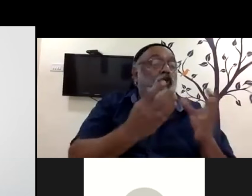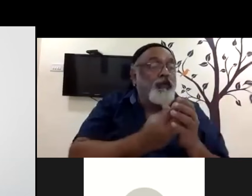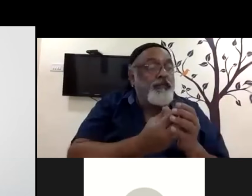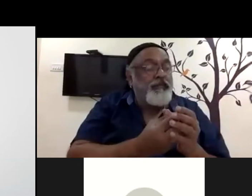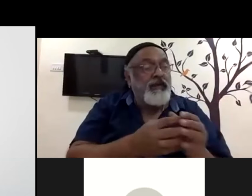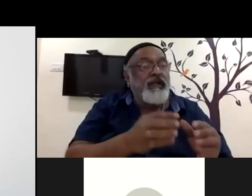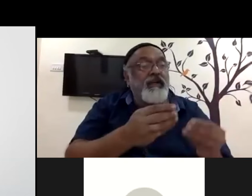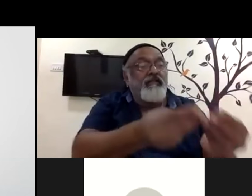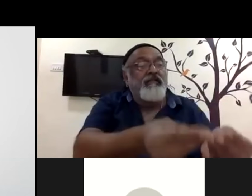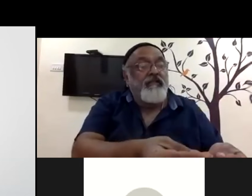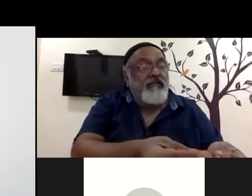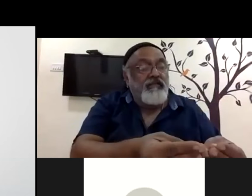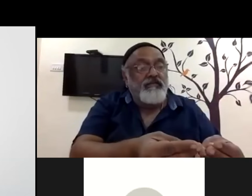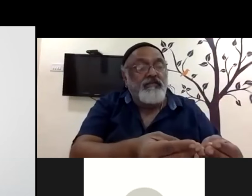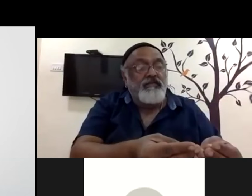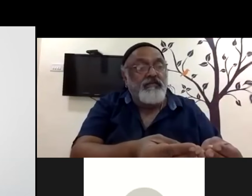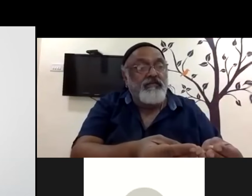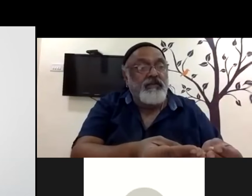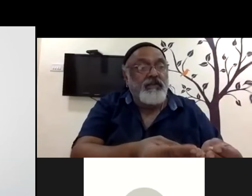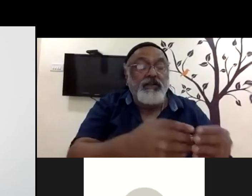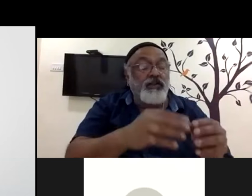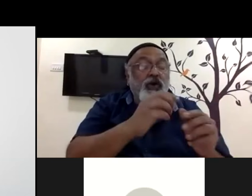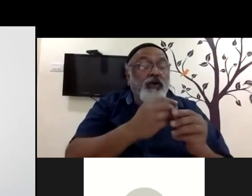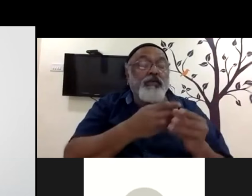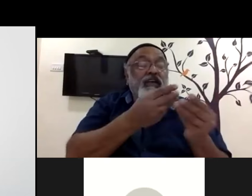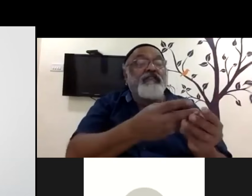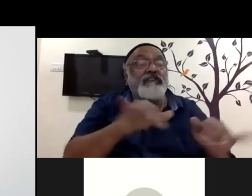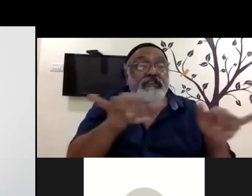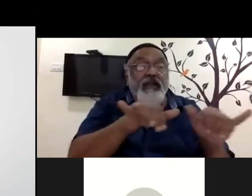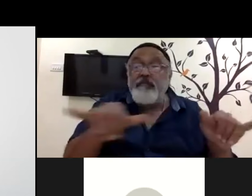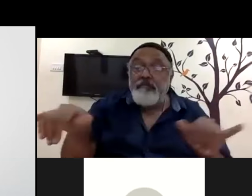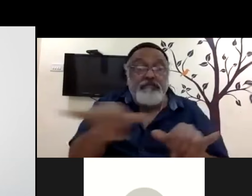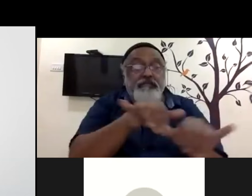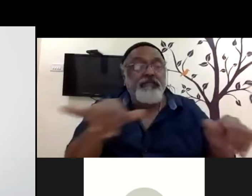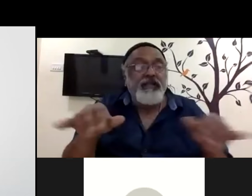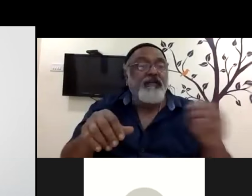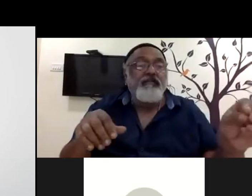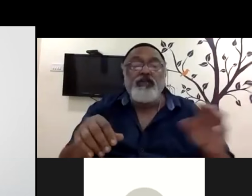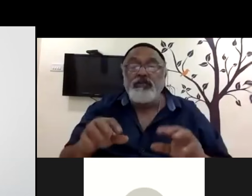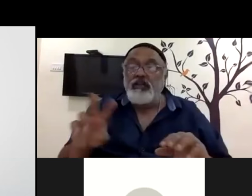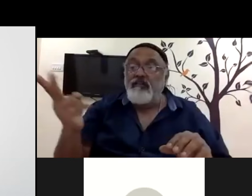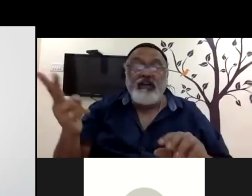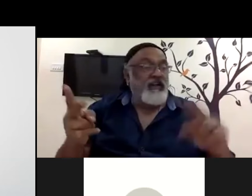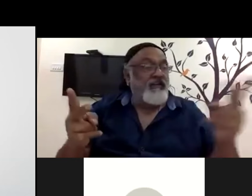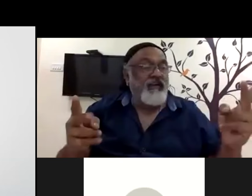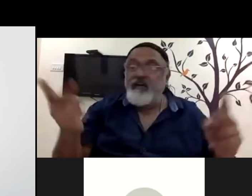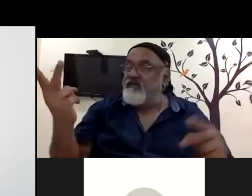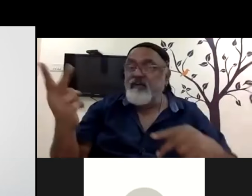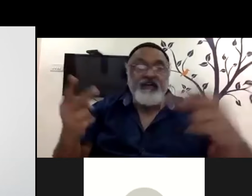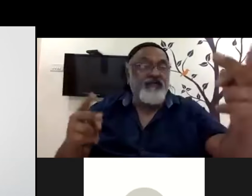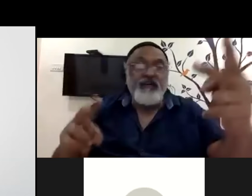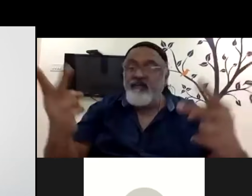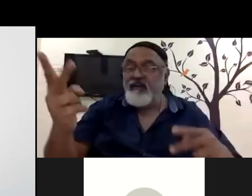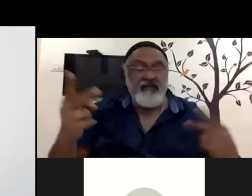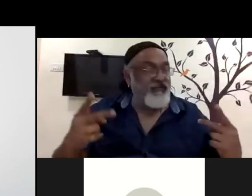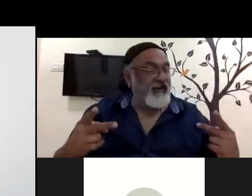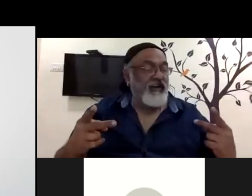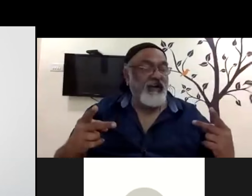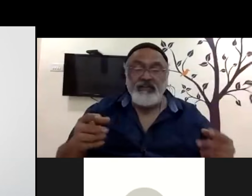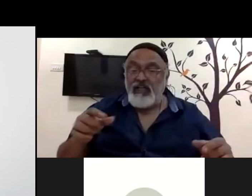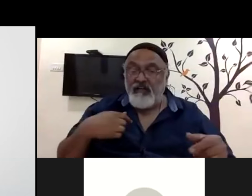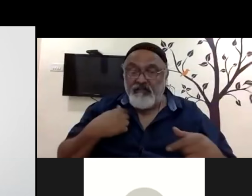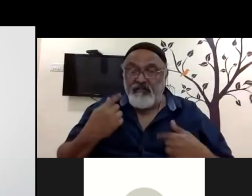is not provided the same thing. So you form the groups here, experimental. In